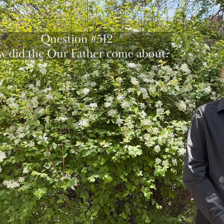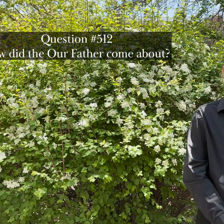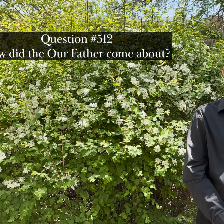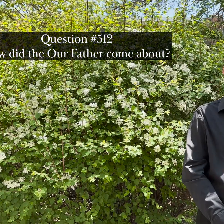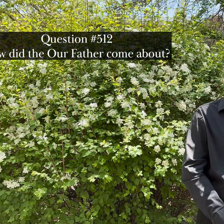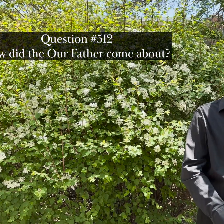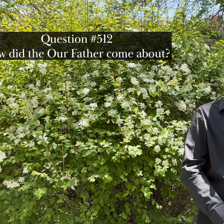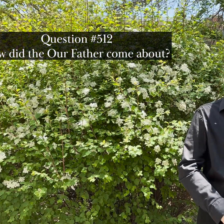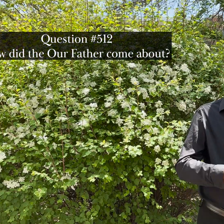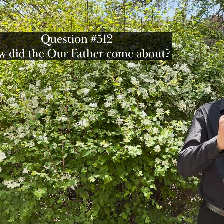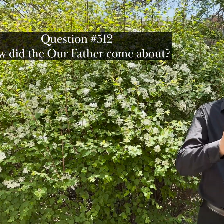Question 512.